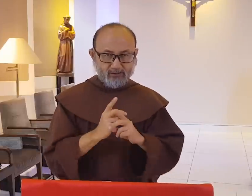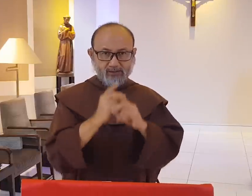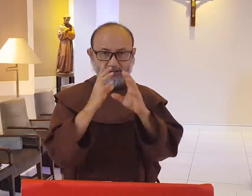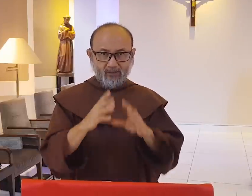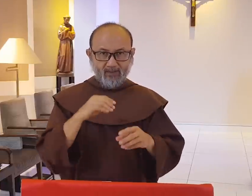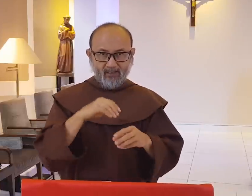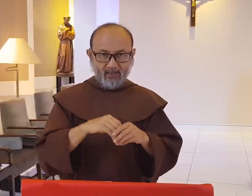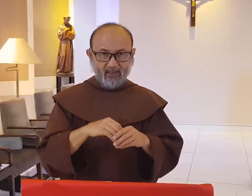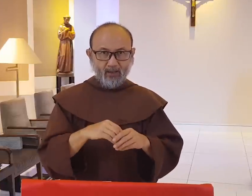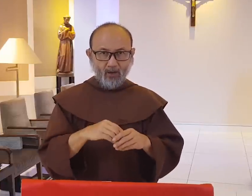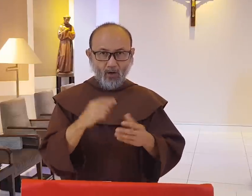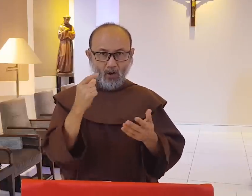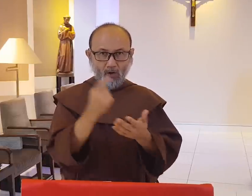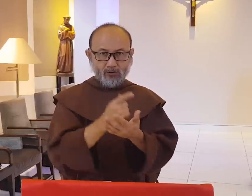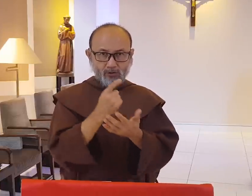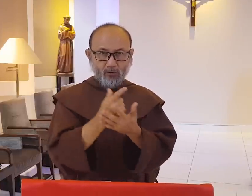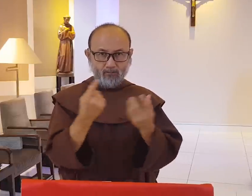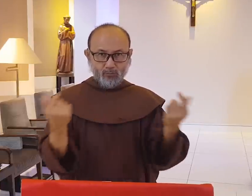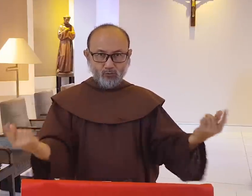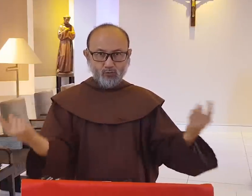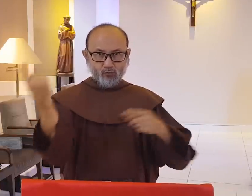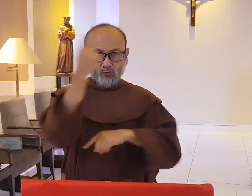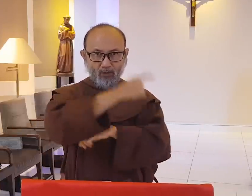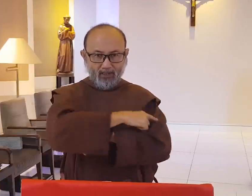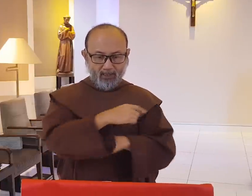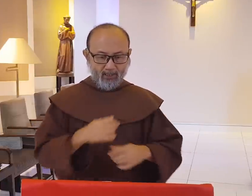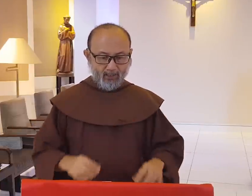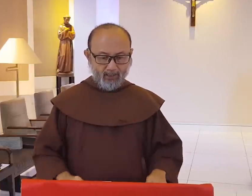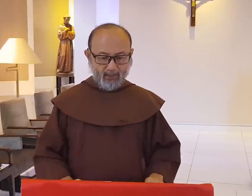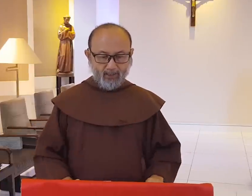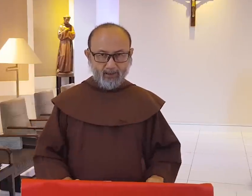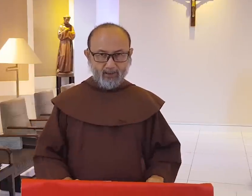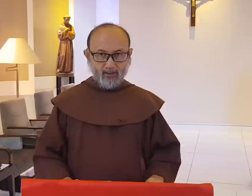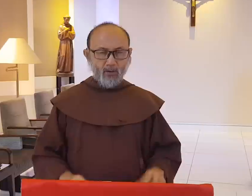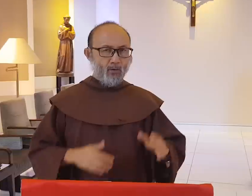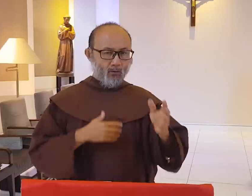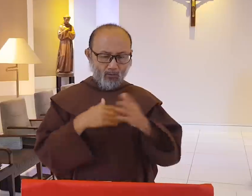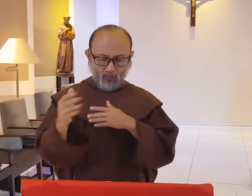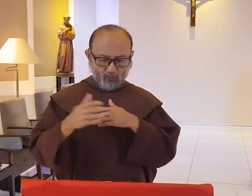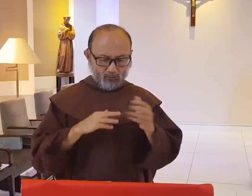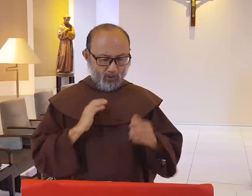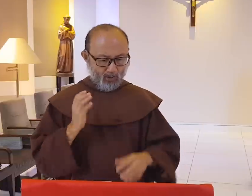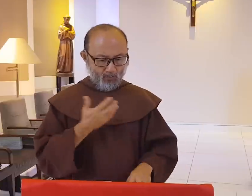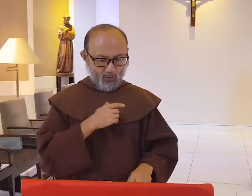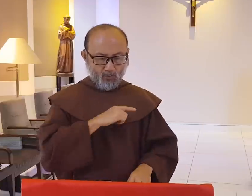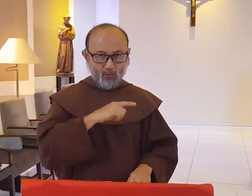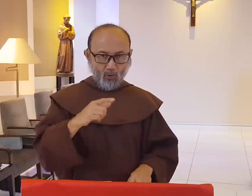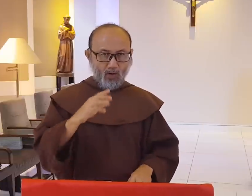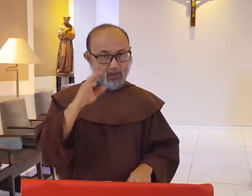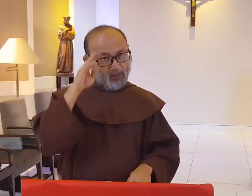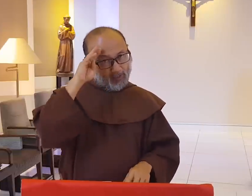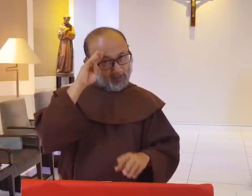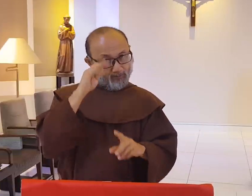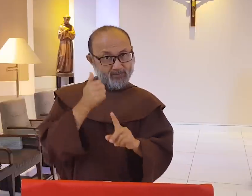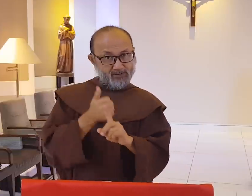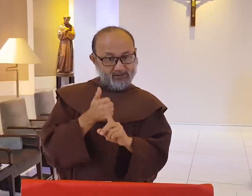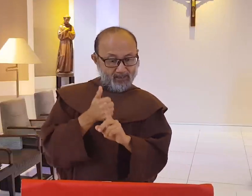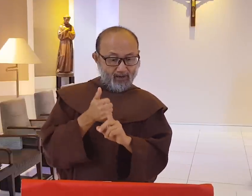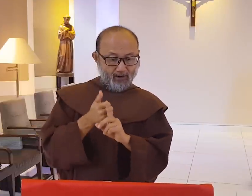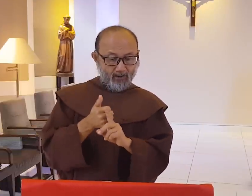They are like the disciples in the Gospel today. Although our Lord himself was right